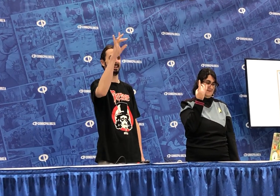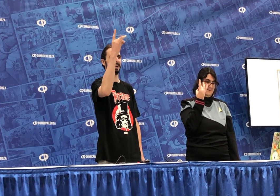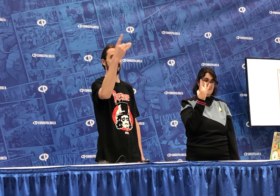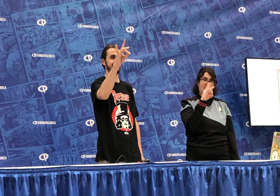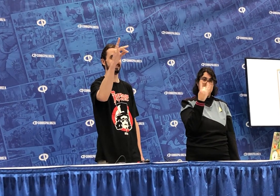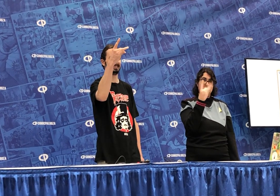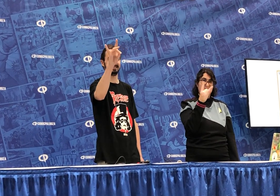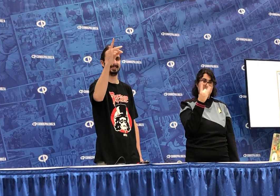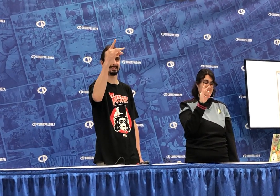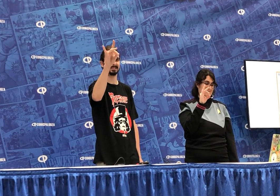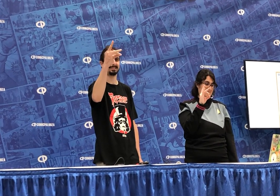18,